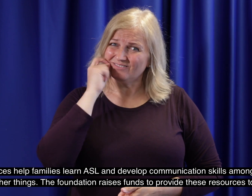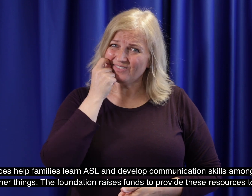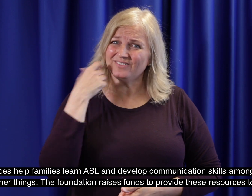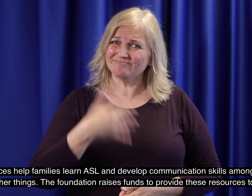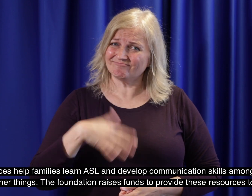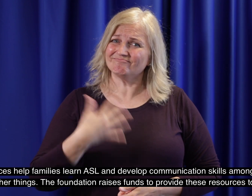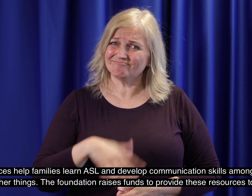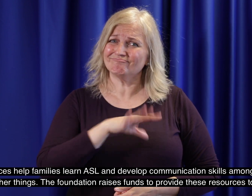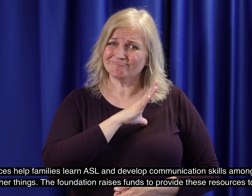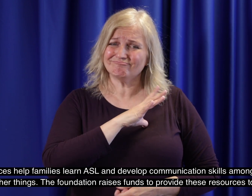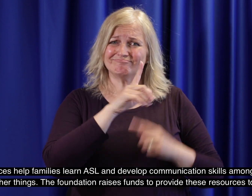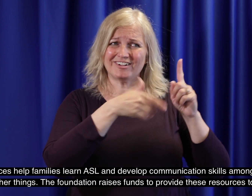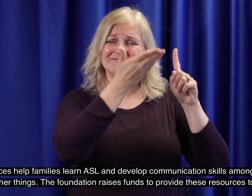provide these resources to families.